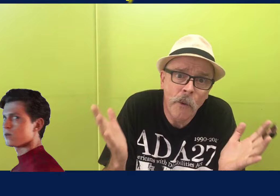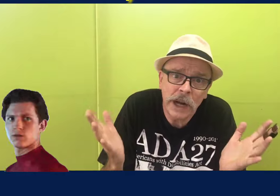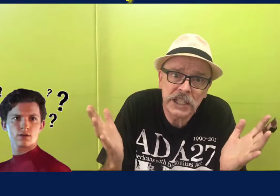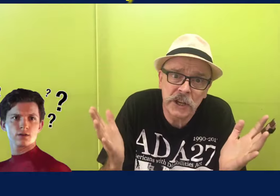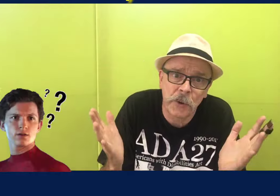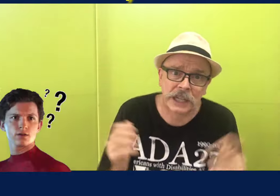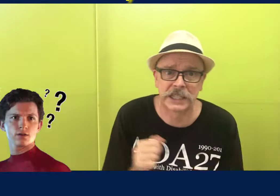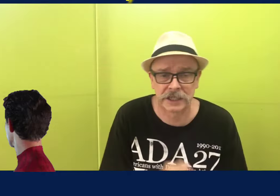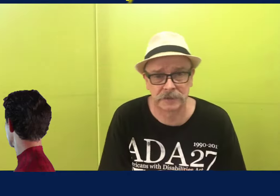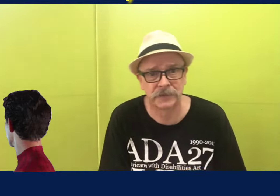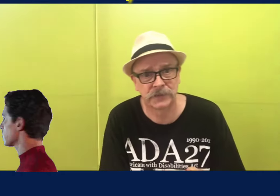What do you want?